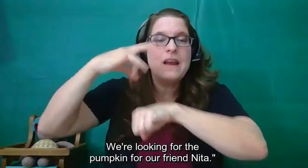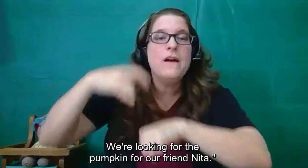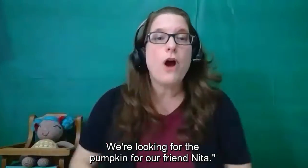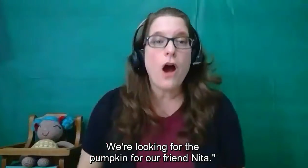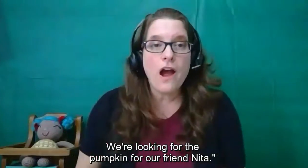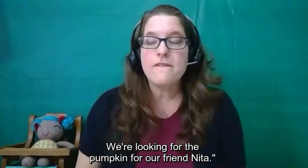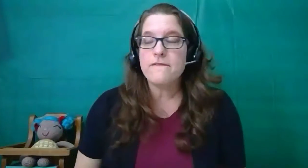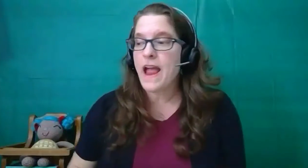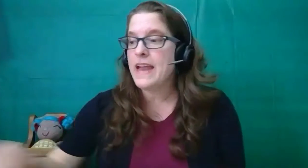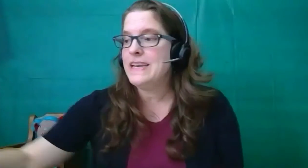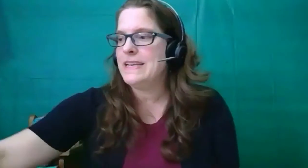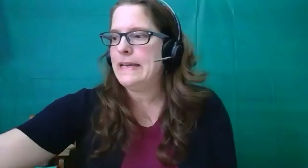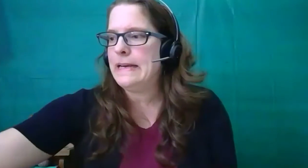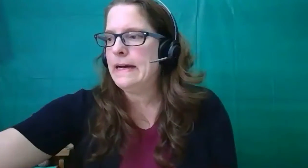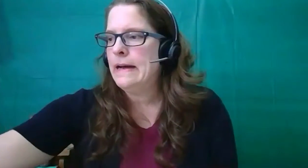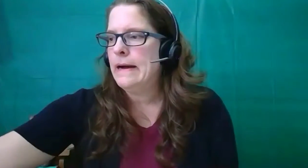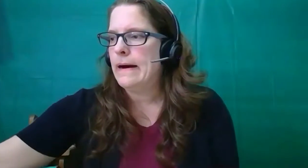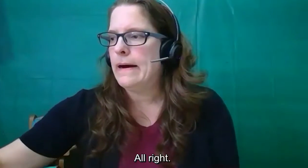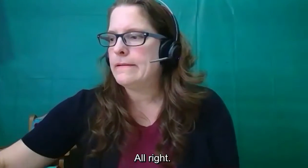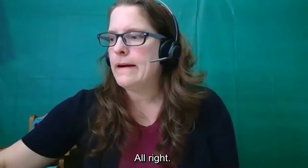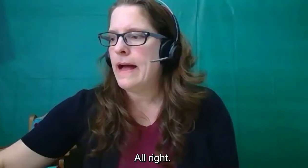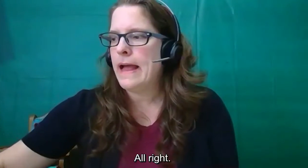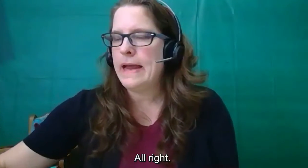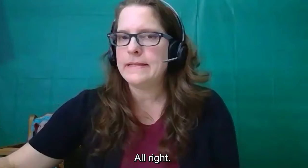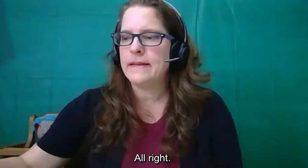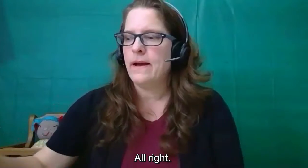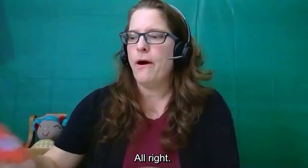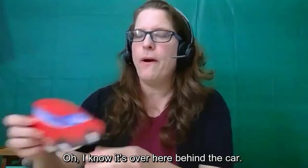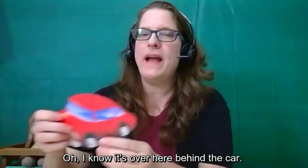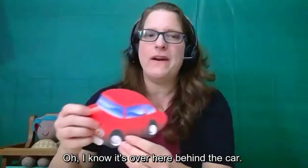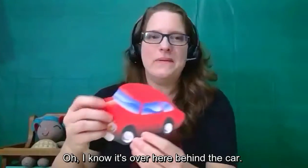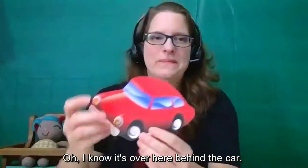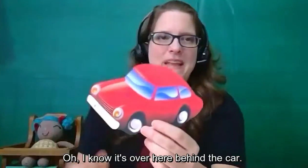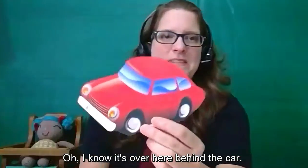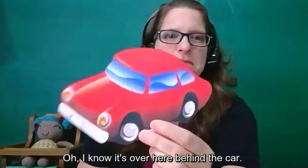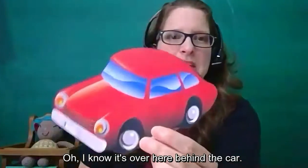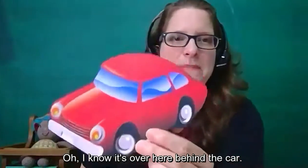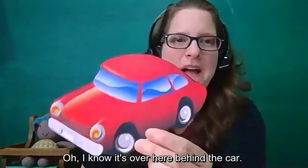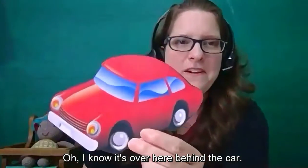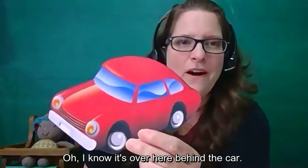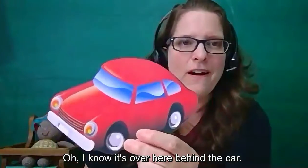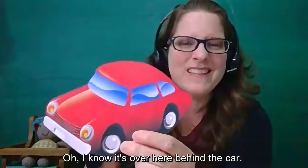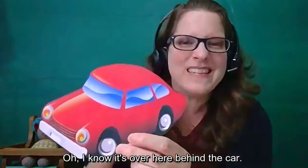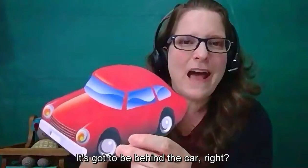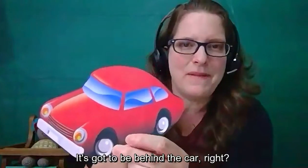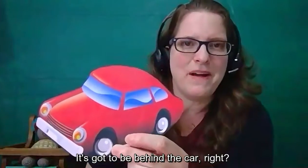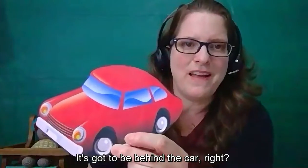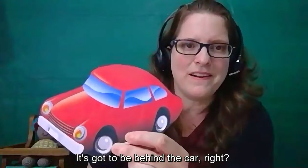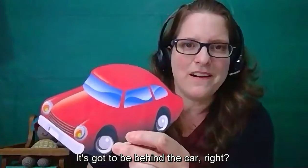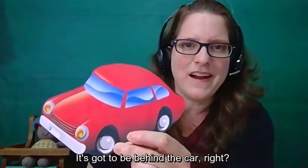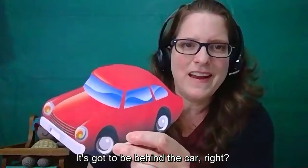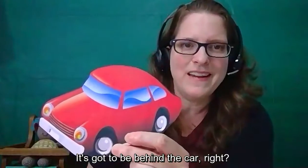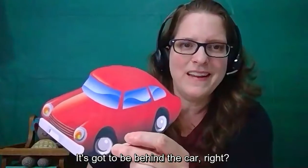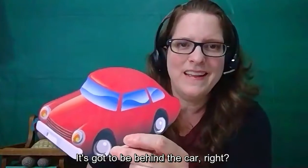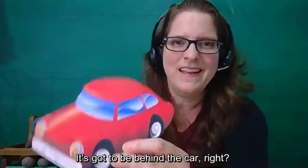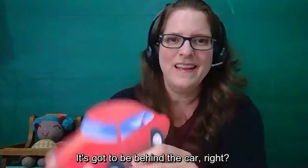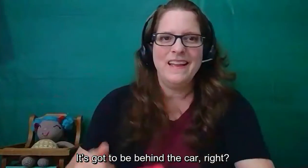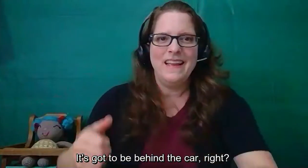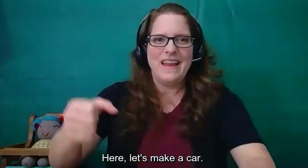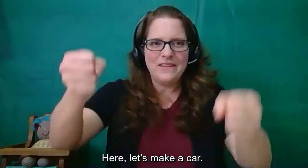for our friend Nita. All right. Oh, I know. It's over here behind the car. It's got to be behind the car, right? Here, let's